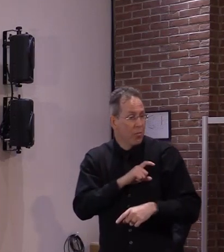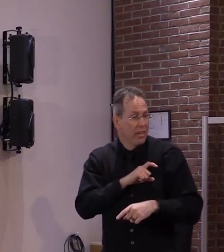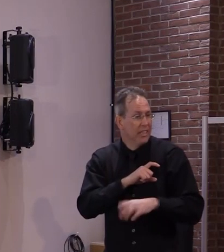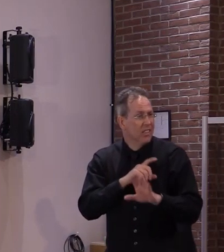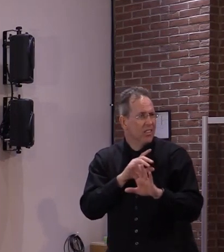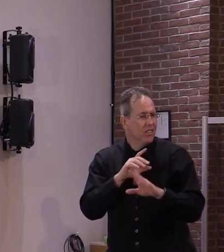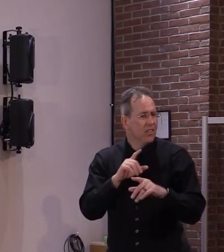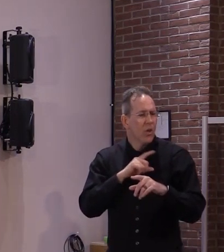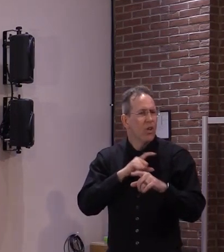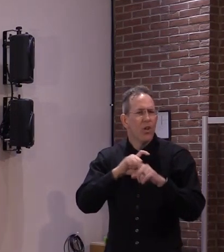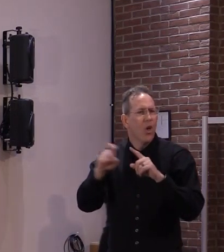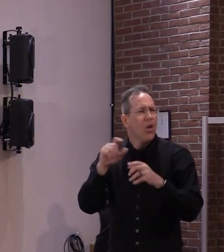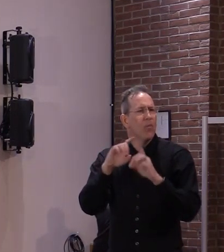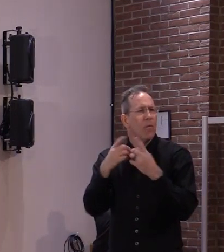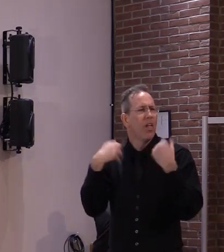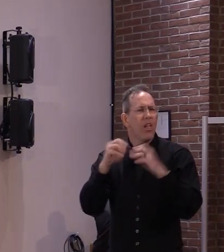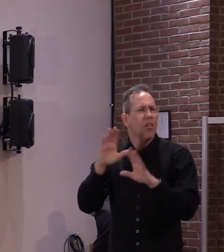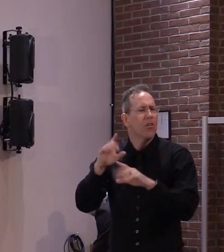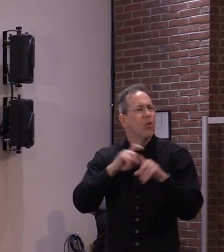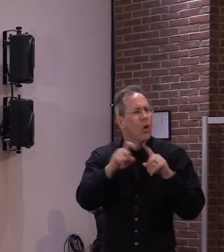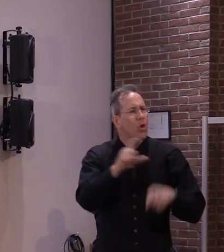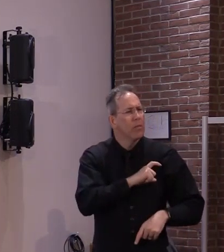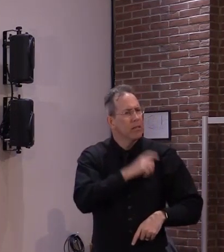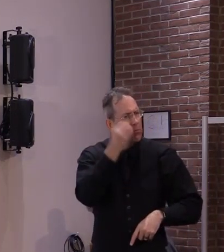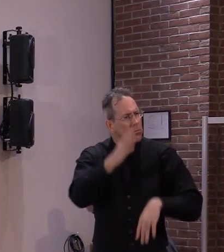ladies. Thank you, Ed.